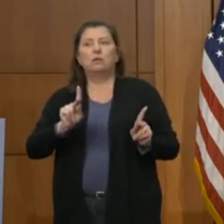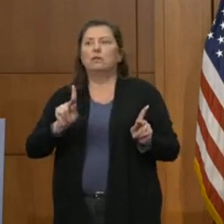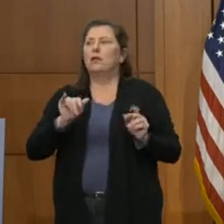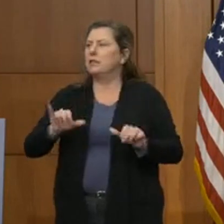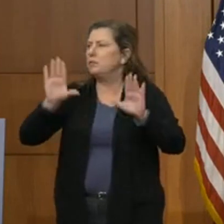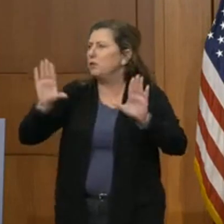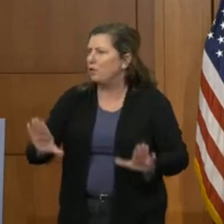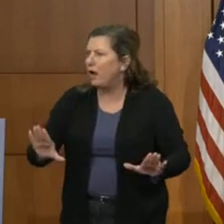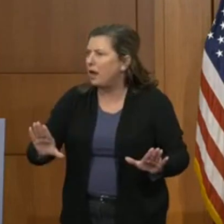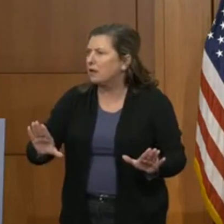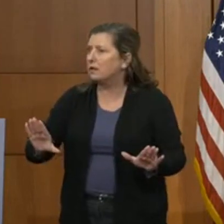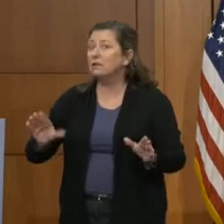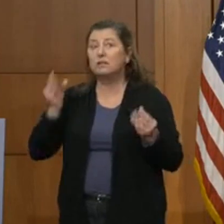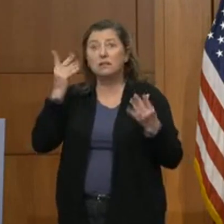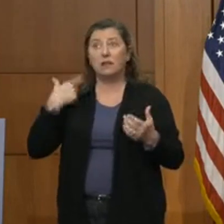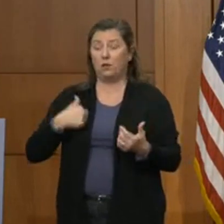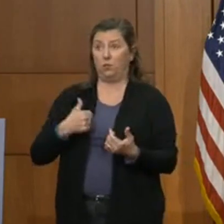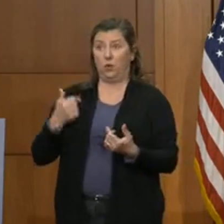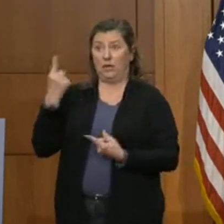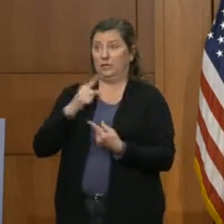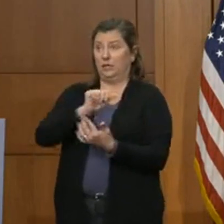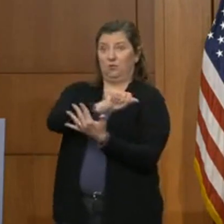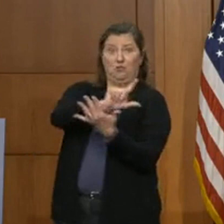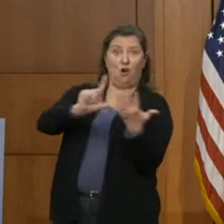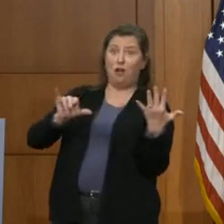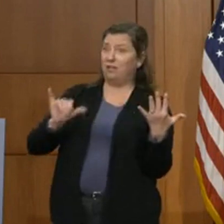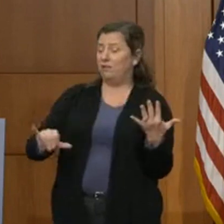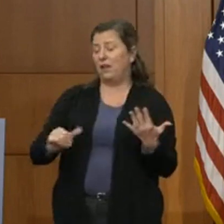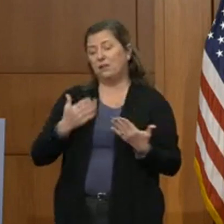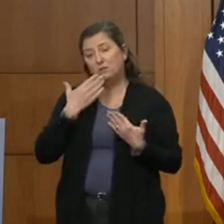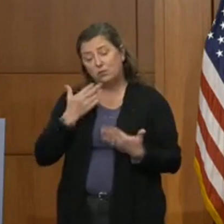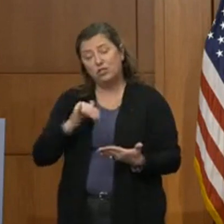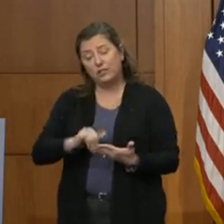to let you all know we take all of that into consideration, and we appreciate it.